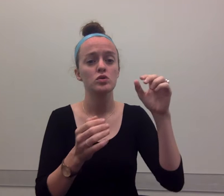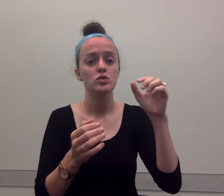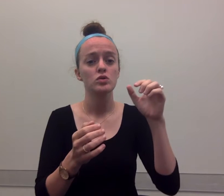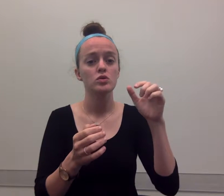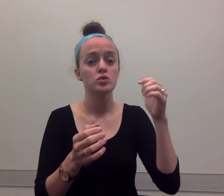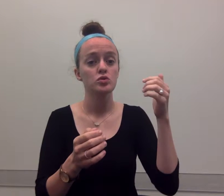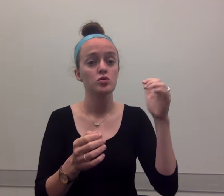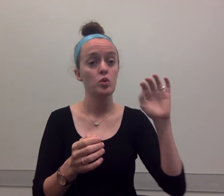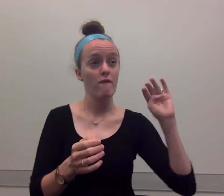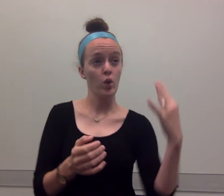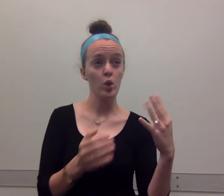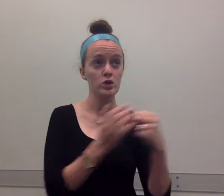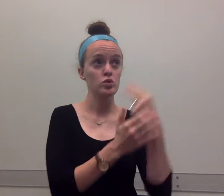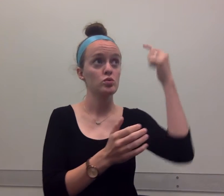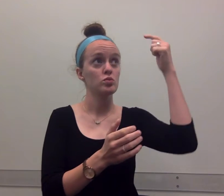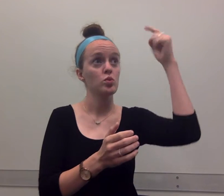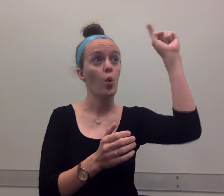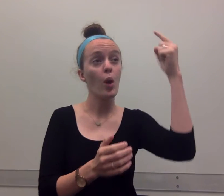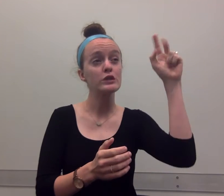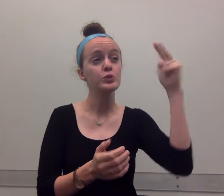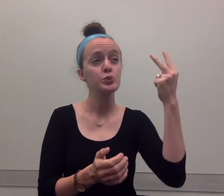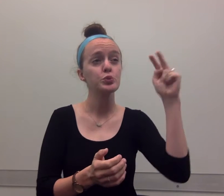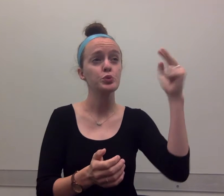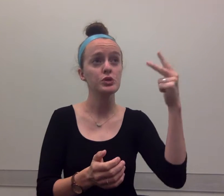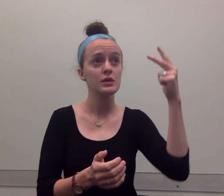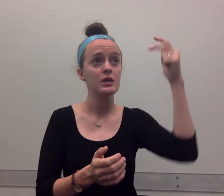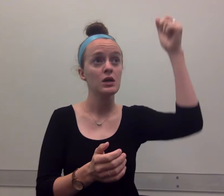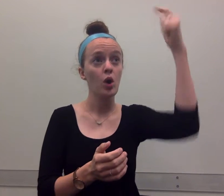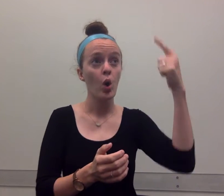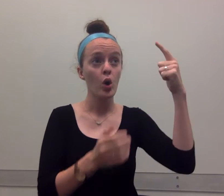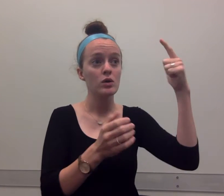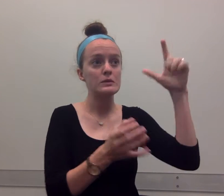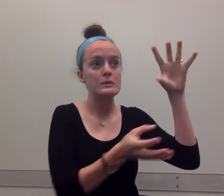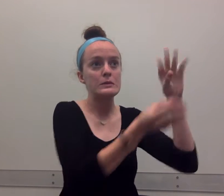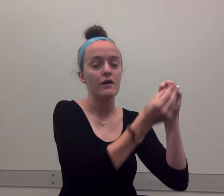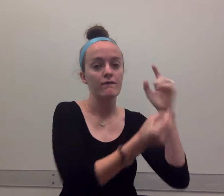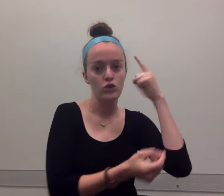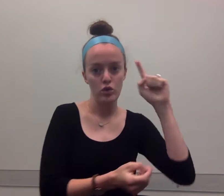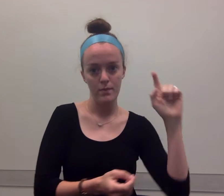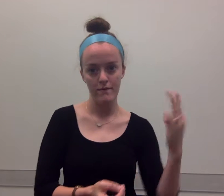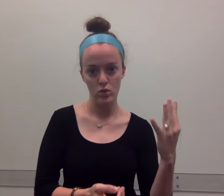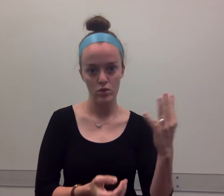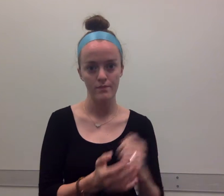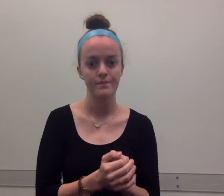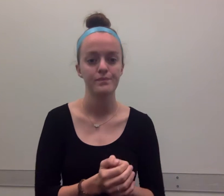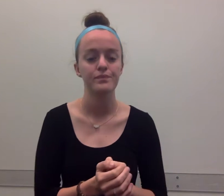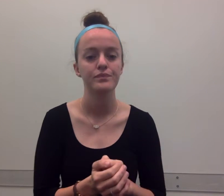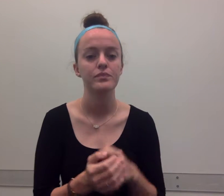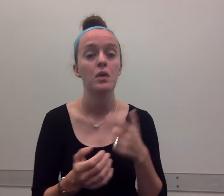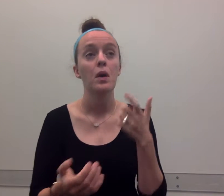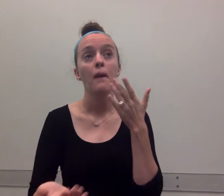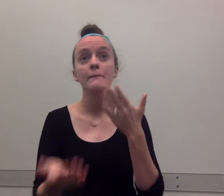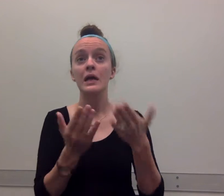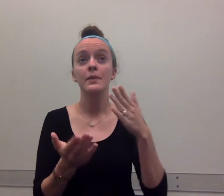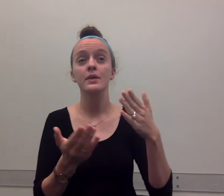So the other three together, but the speakers prepare with a note card or keywords or phrases